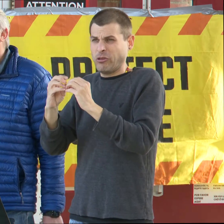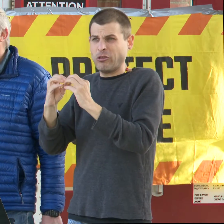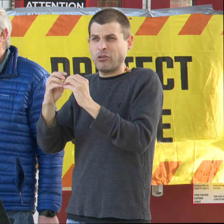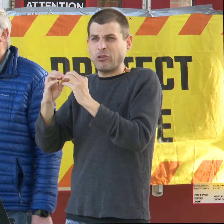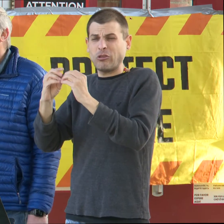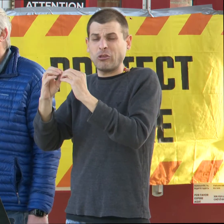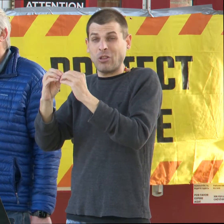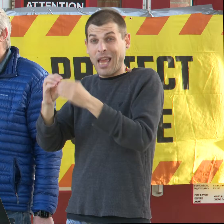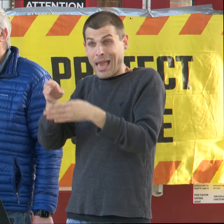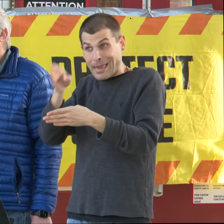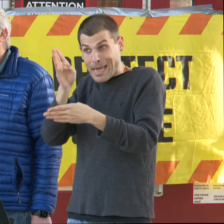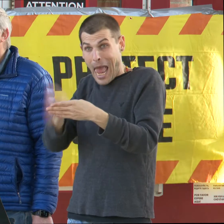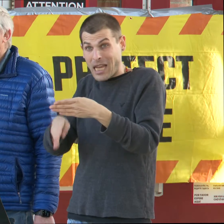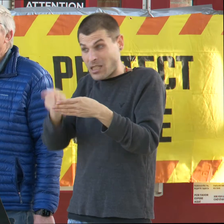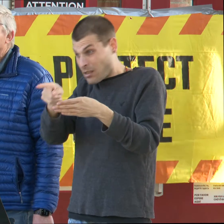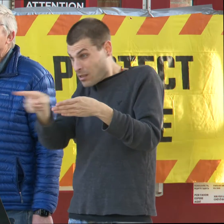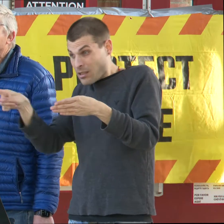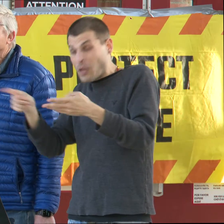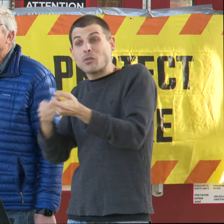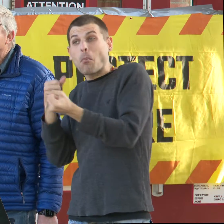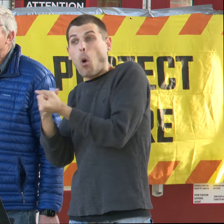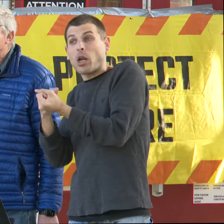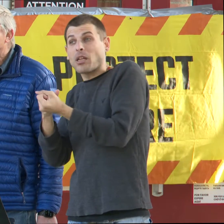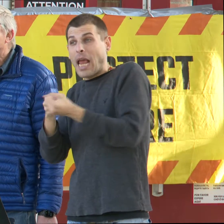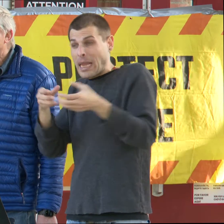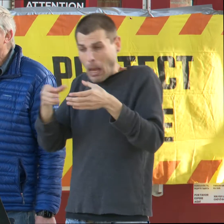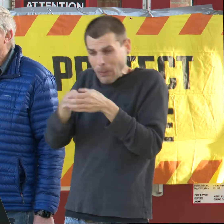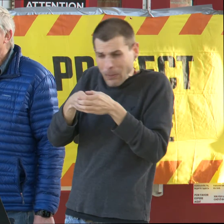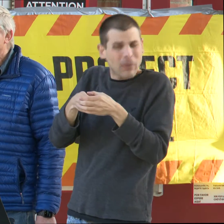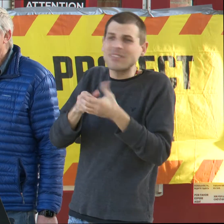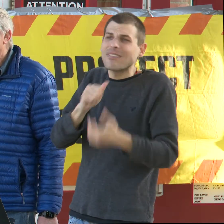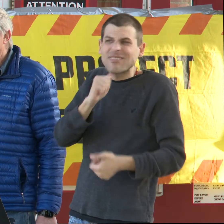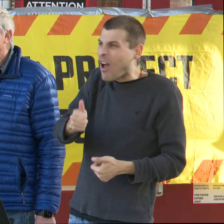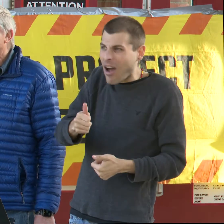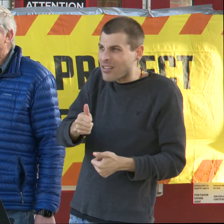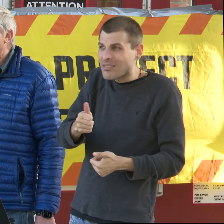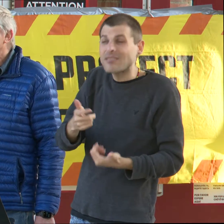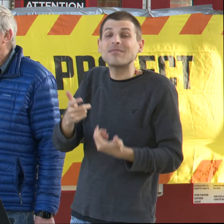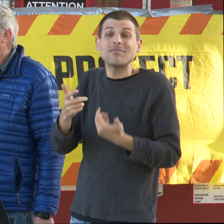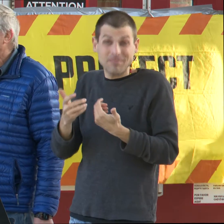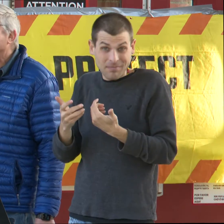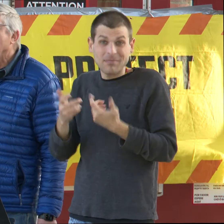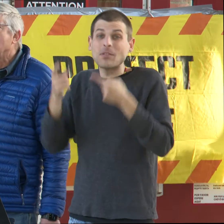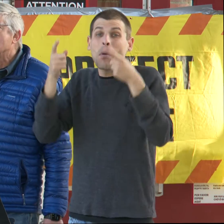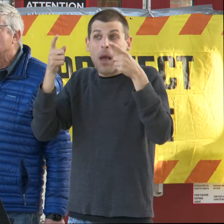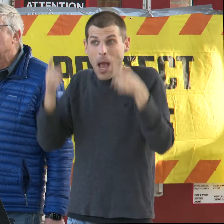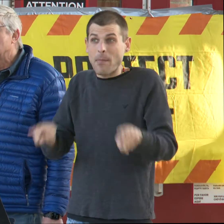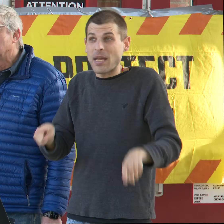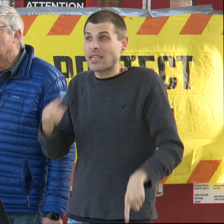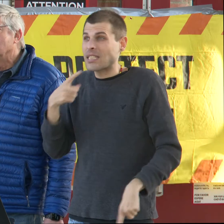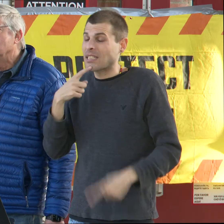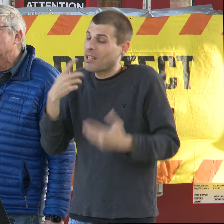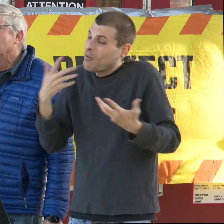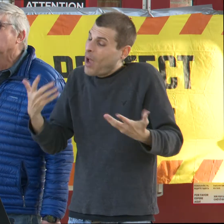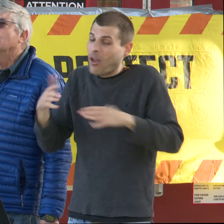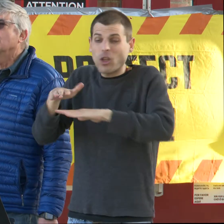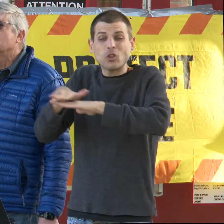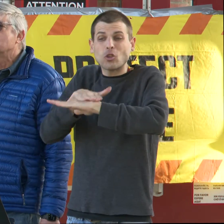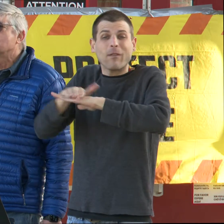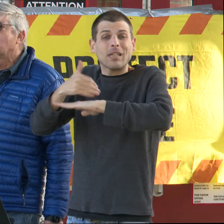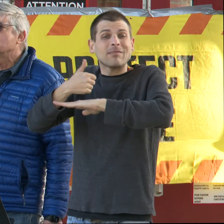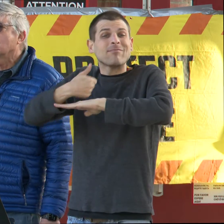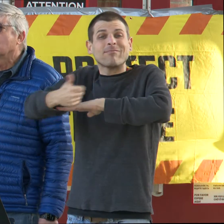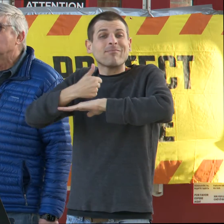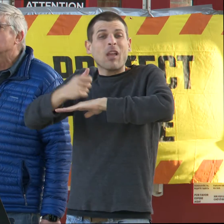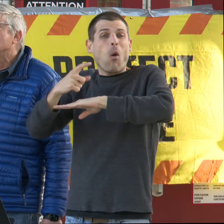the neighborhood representatives supported the project. But the story that we were told was you can't get any of the surface improvements